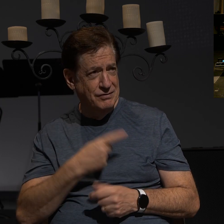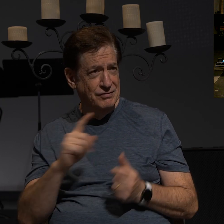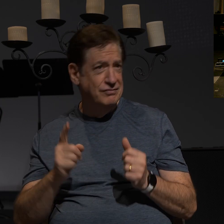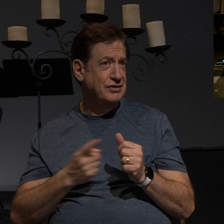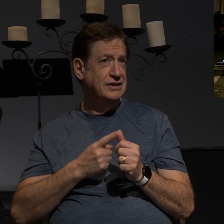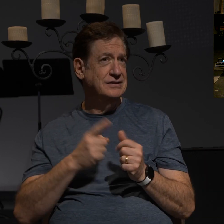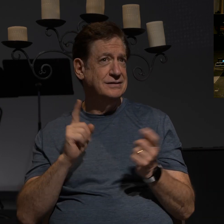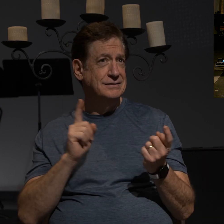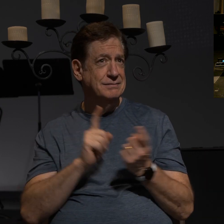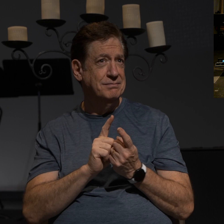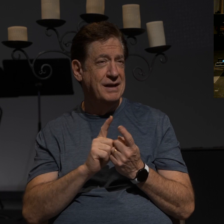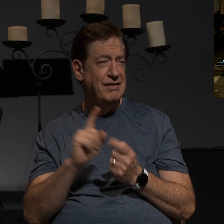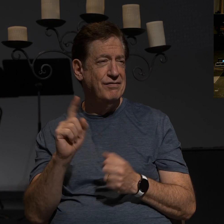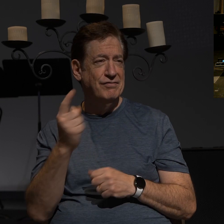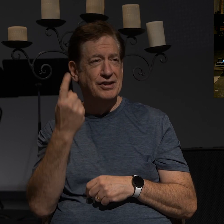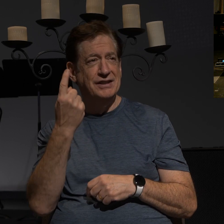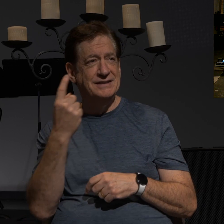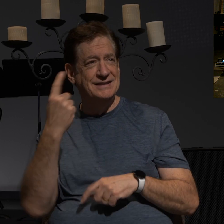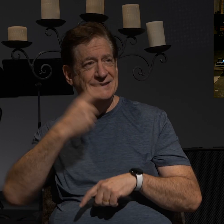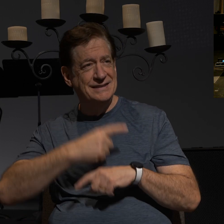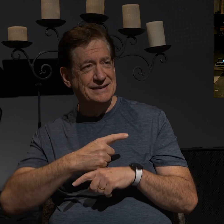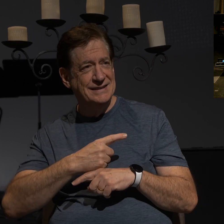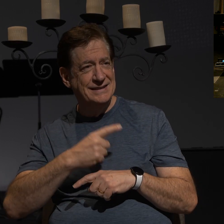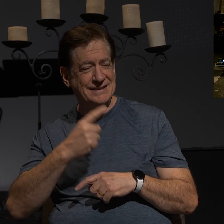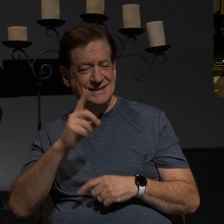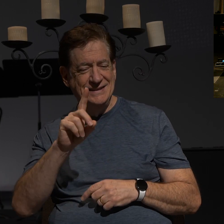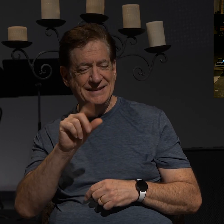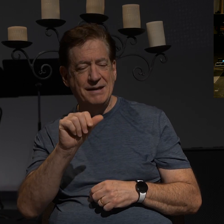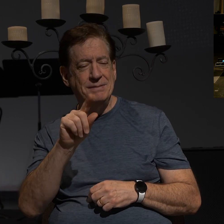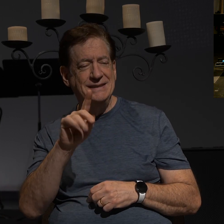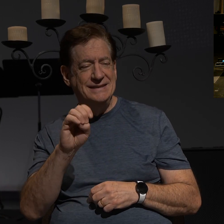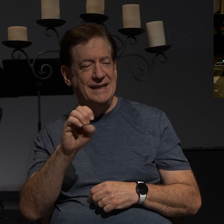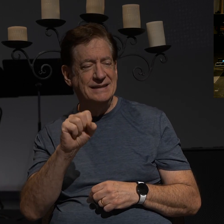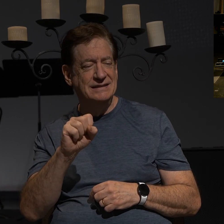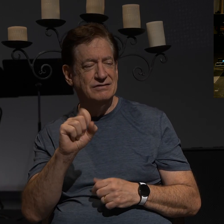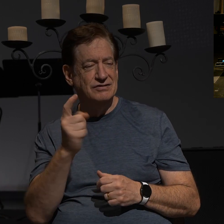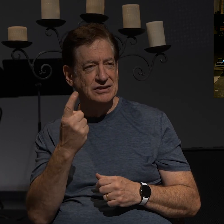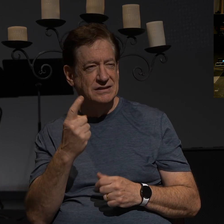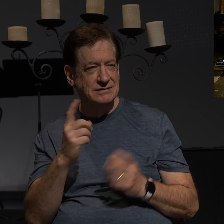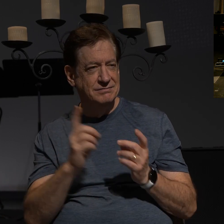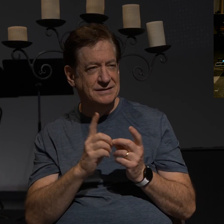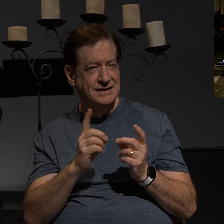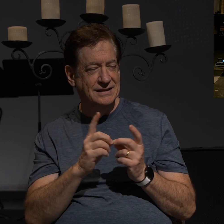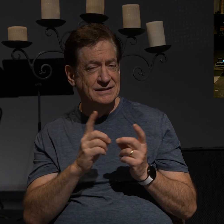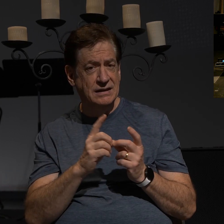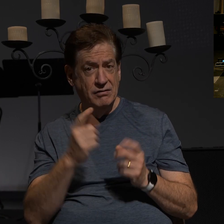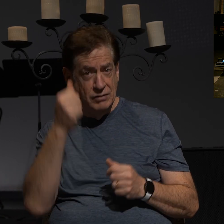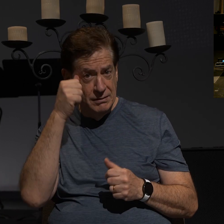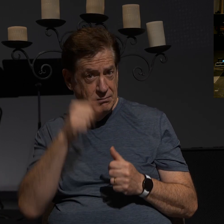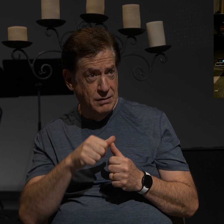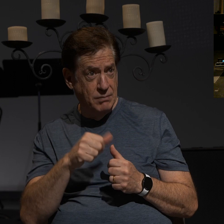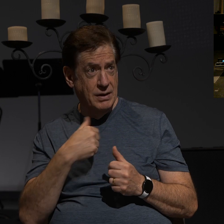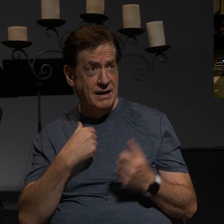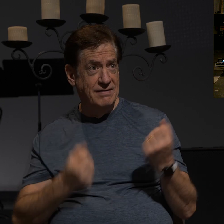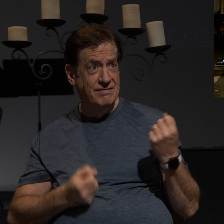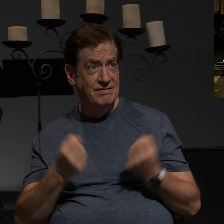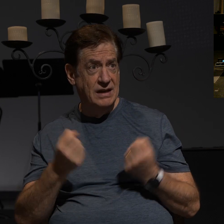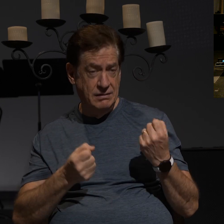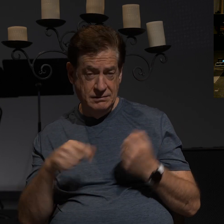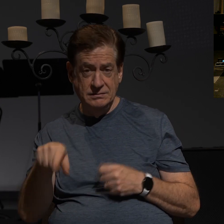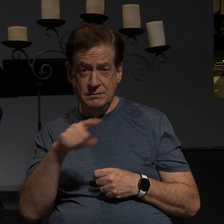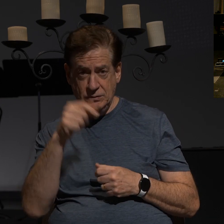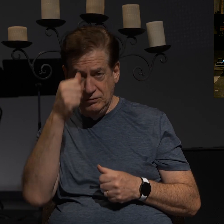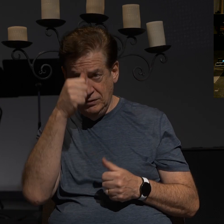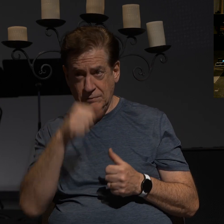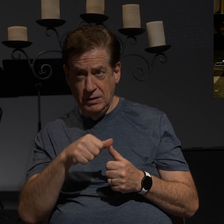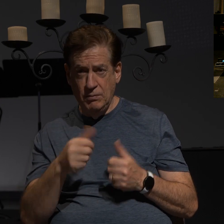Do you remember some of our first dates? Do you remember when, in those days, we had a vehicle that, if some of you in the room might remember, there